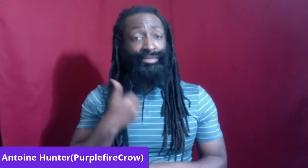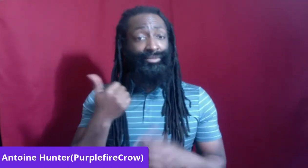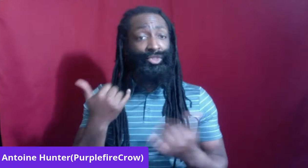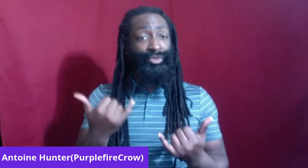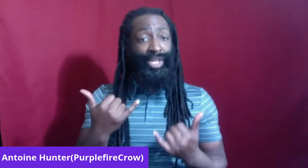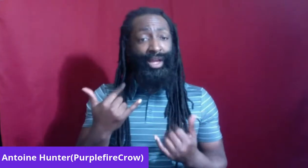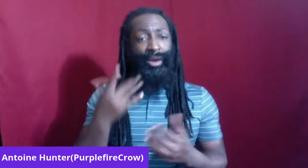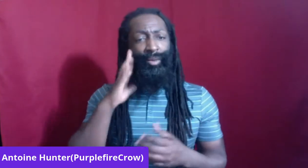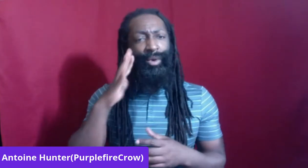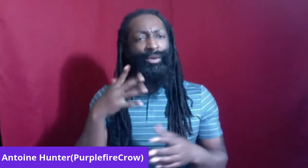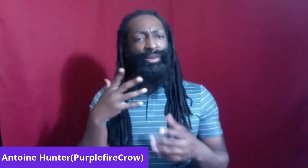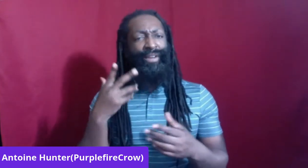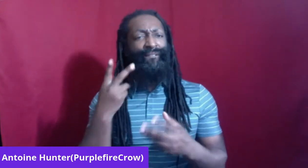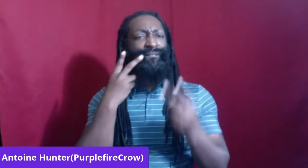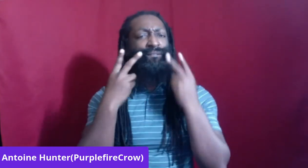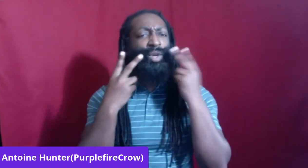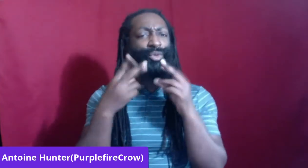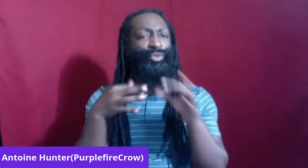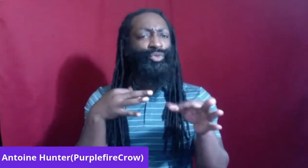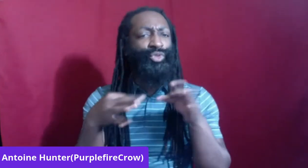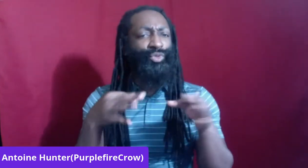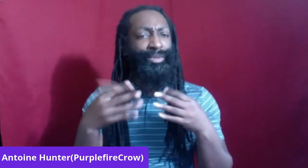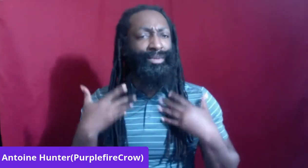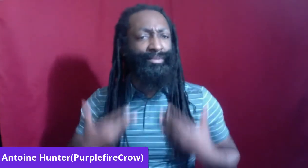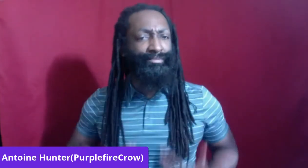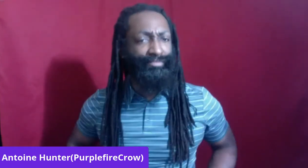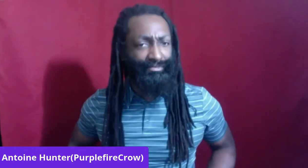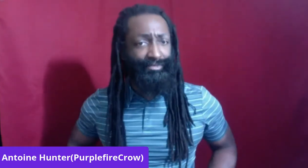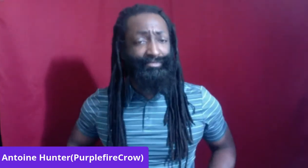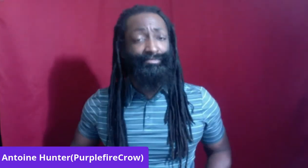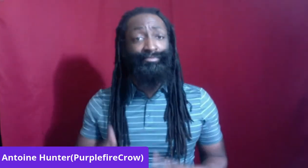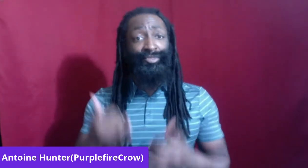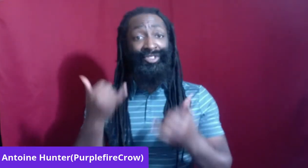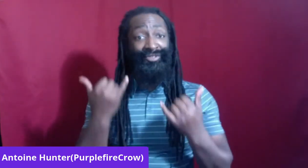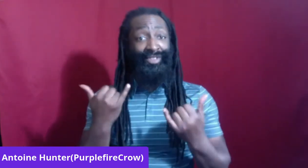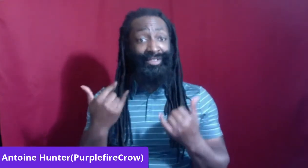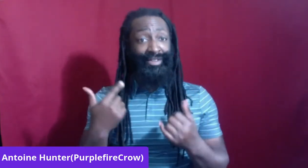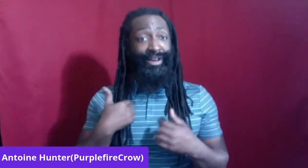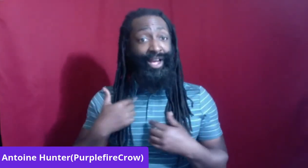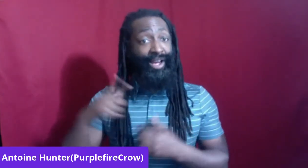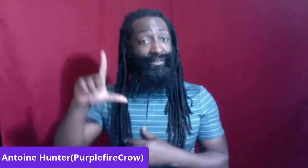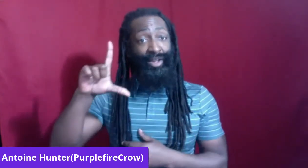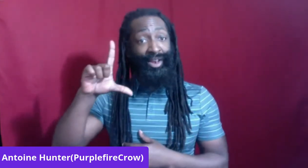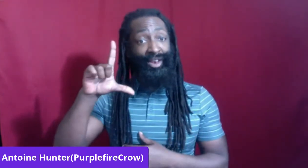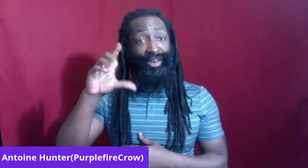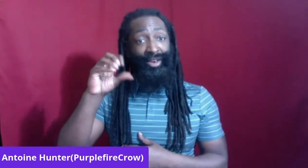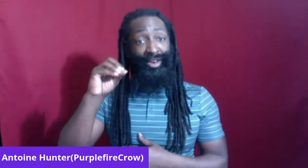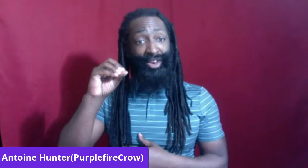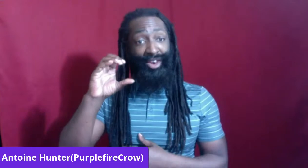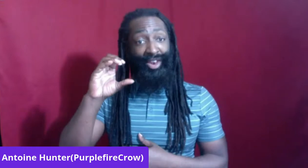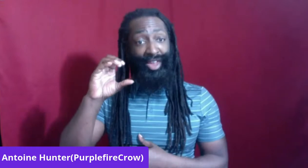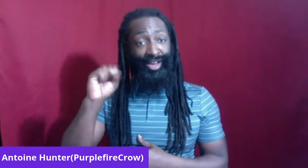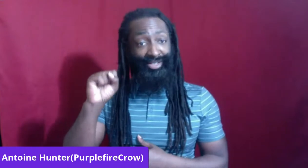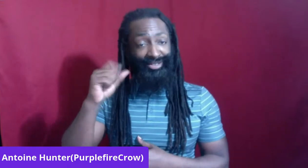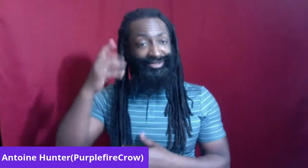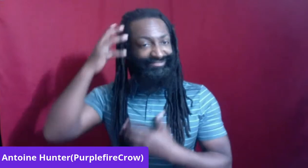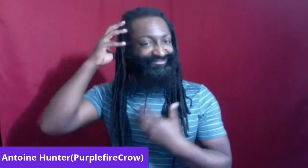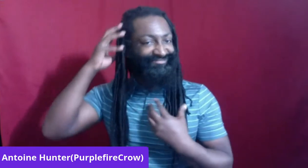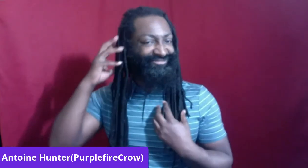So I just wanted to begin by recognizing our Indigenous brothers and sisters. Let me first describe who I am and what